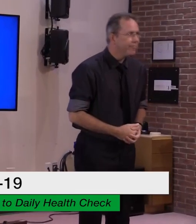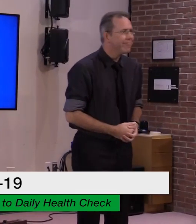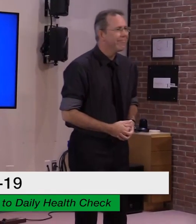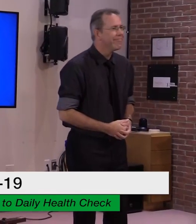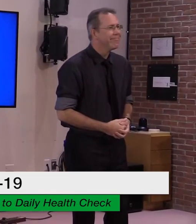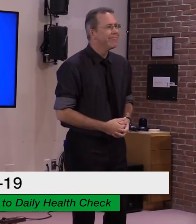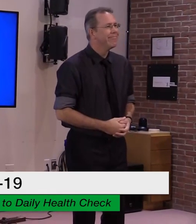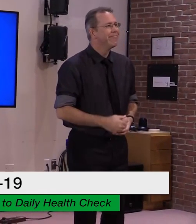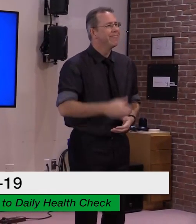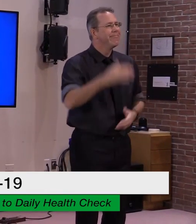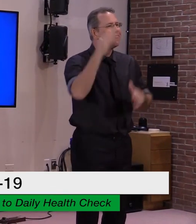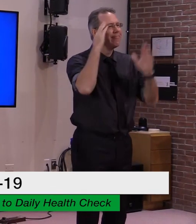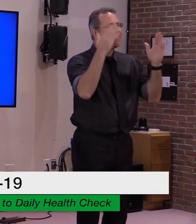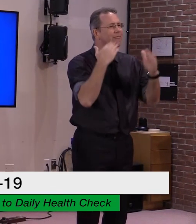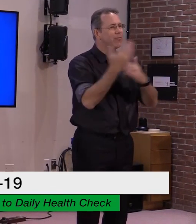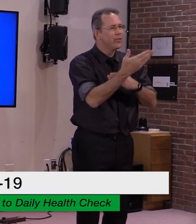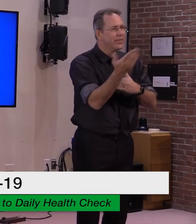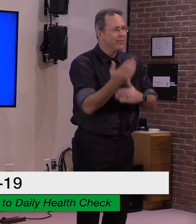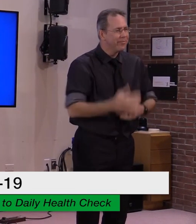good morning everyone